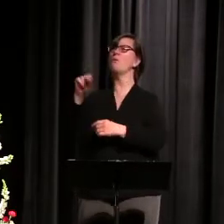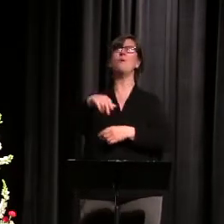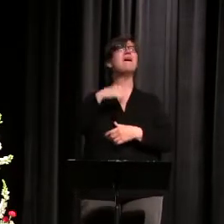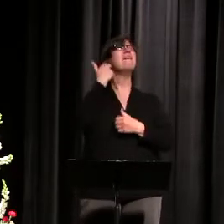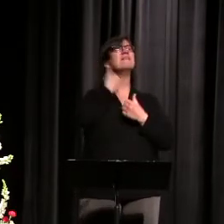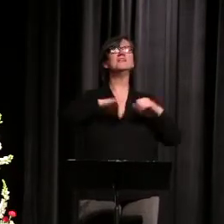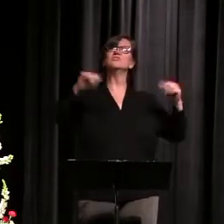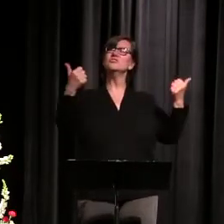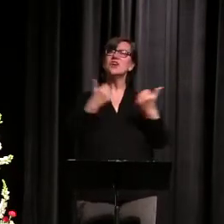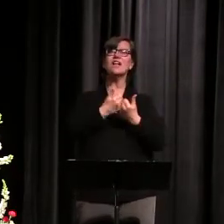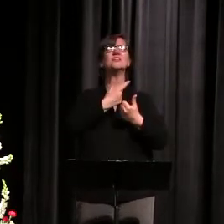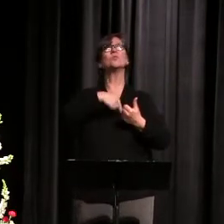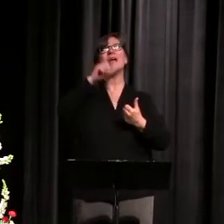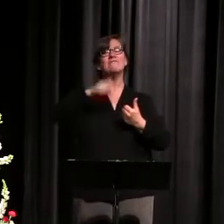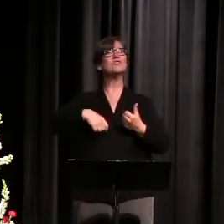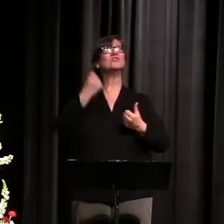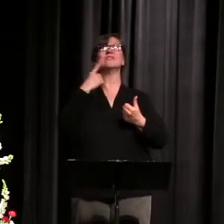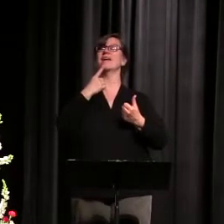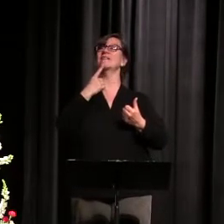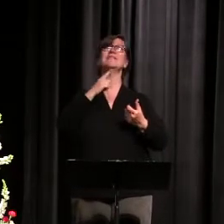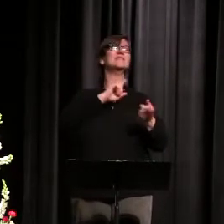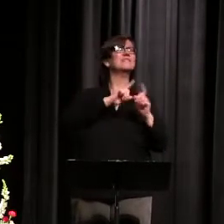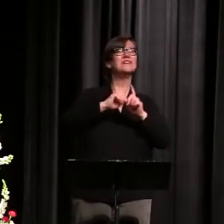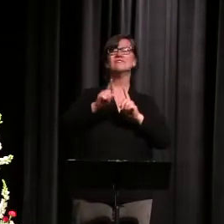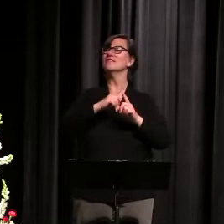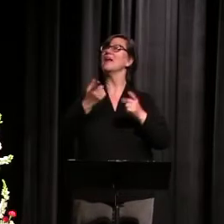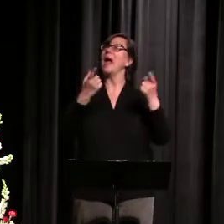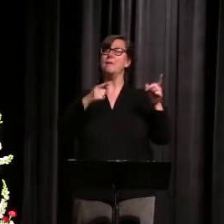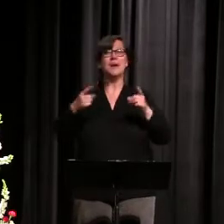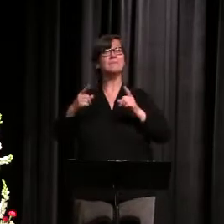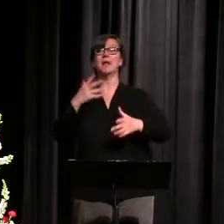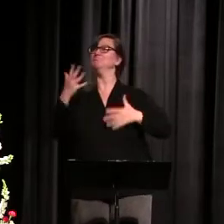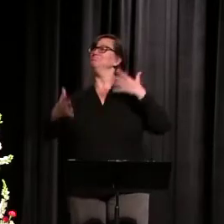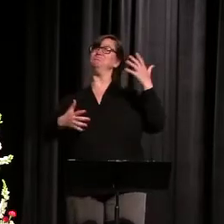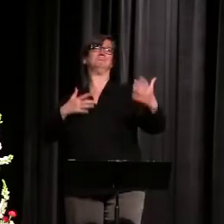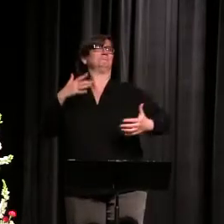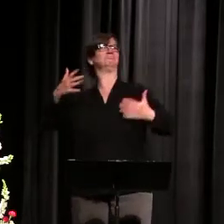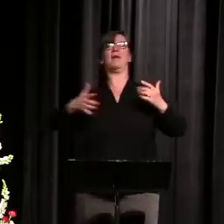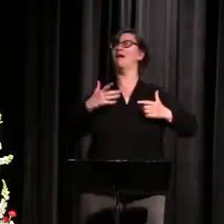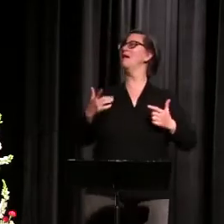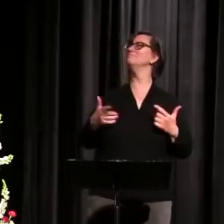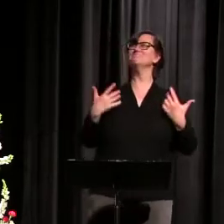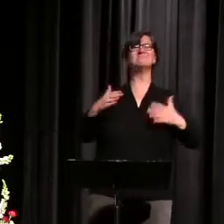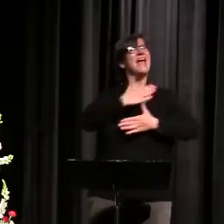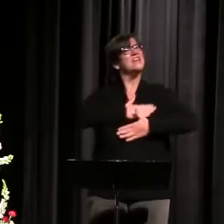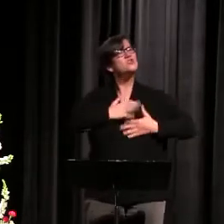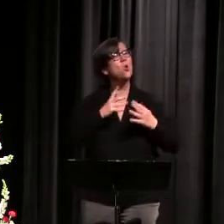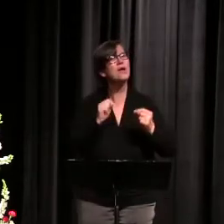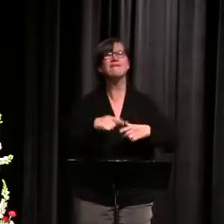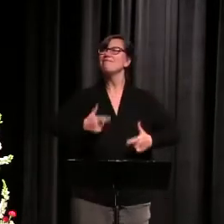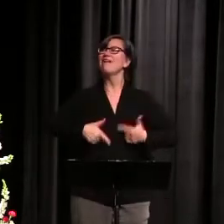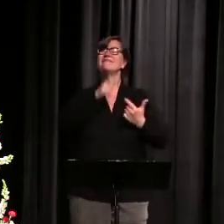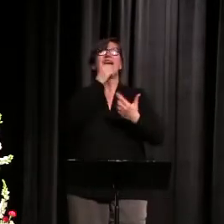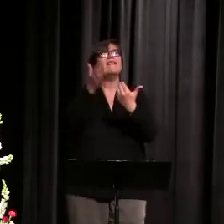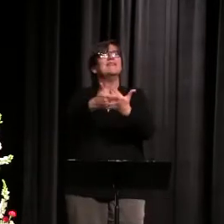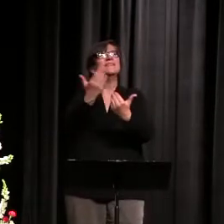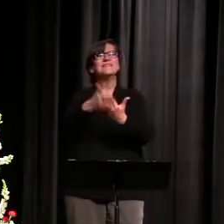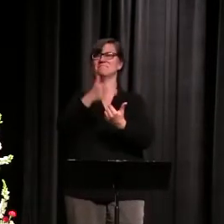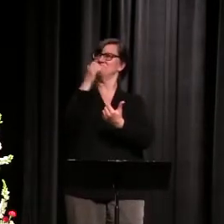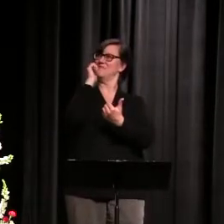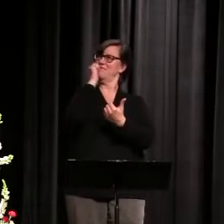be a setback. It should be part of your driving force. Life is never easy, but every morning that we wake up and complete another